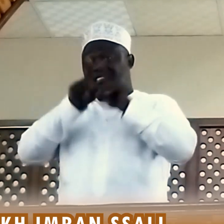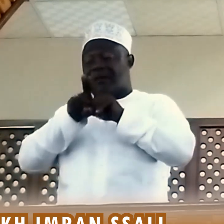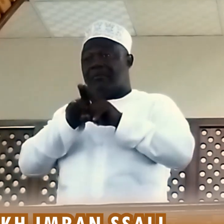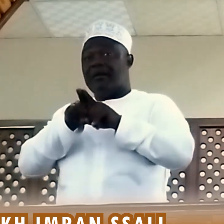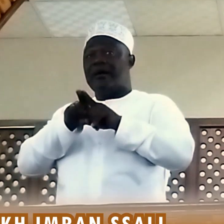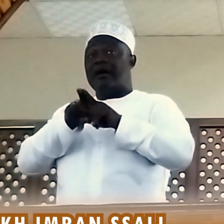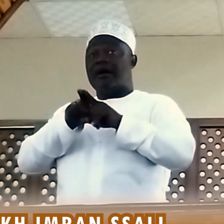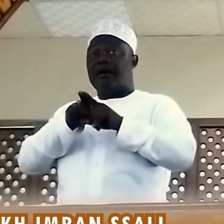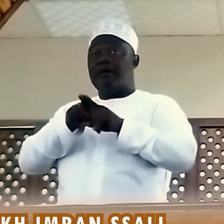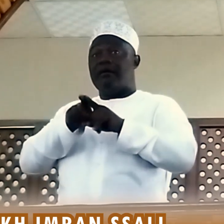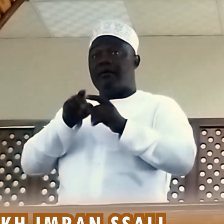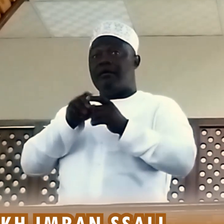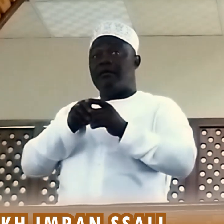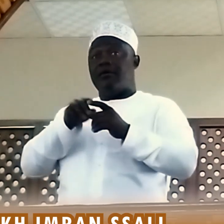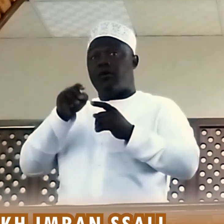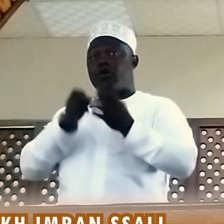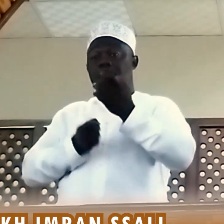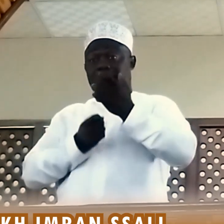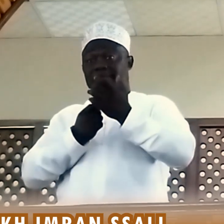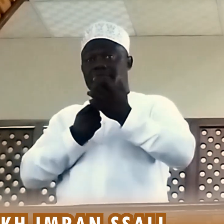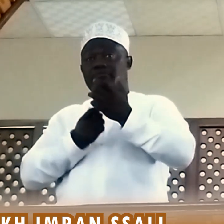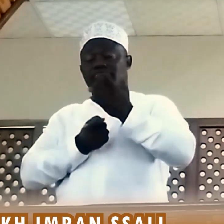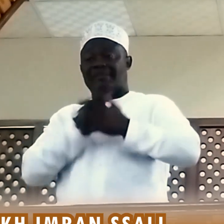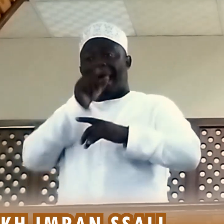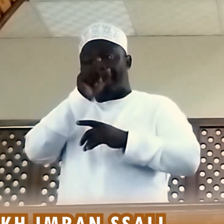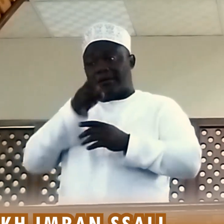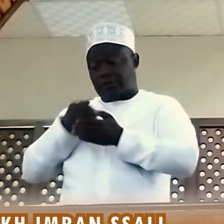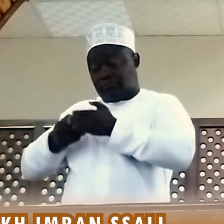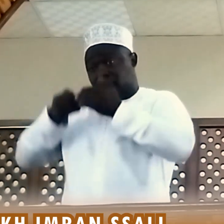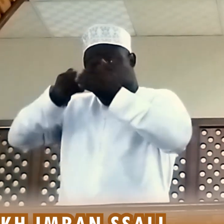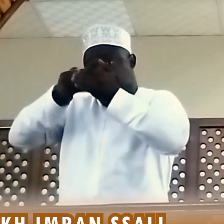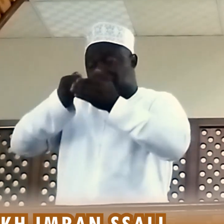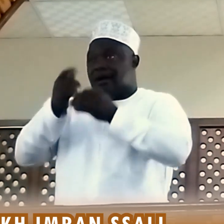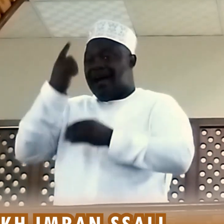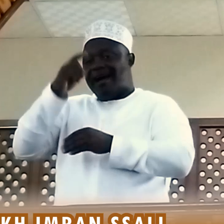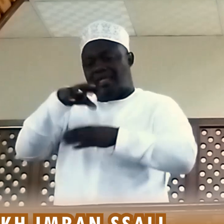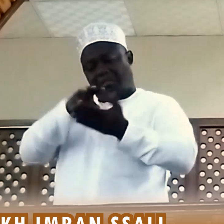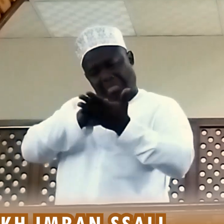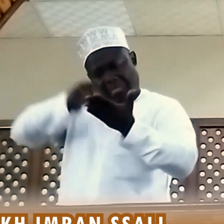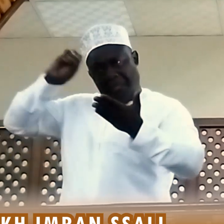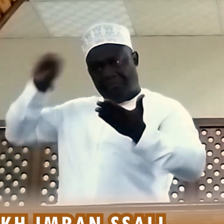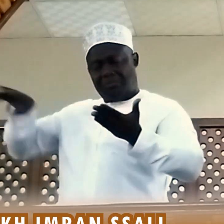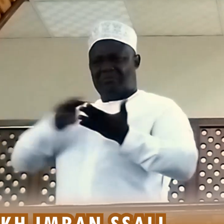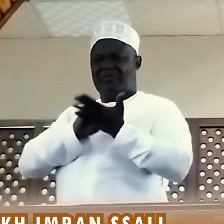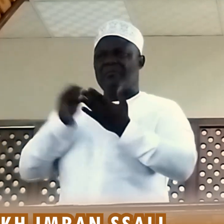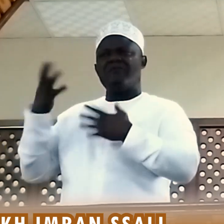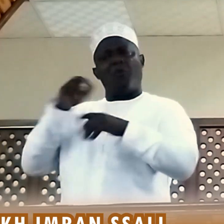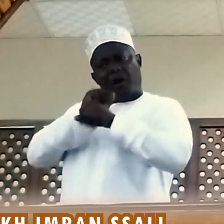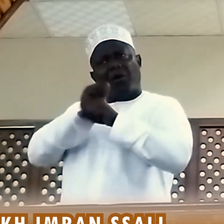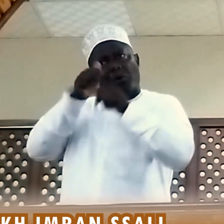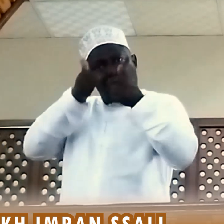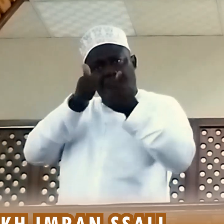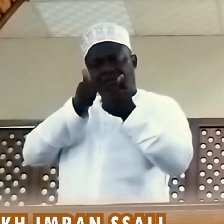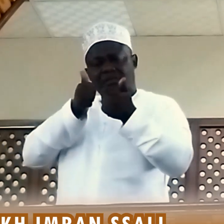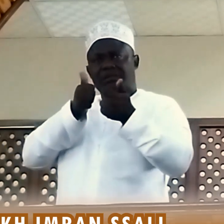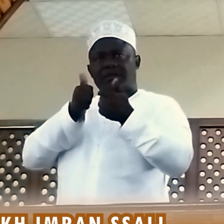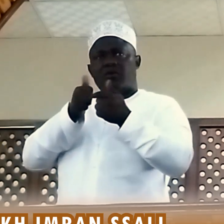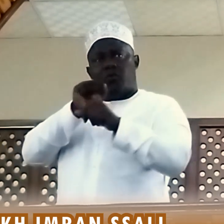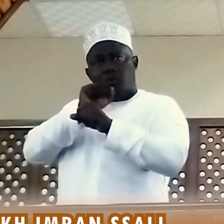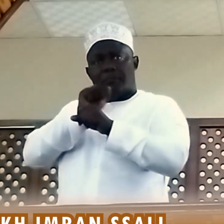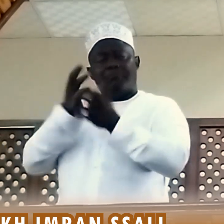ajja baraka mu buwangazi bw'omuntu omuli w'enguzi. Wama tadannasa biha